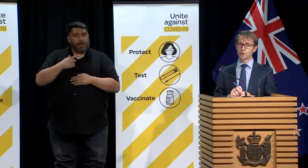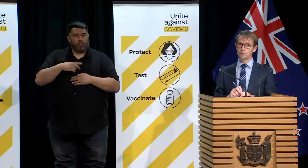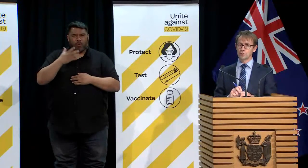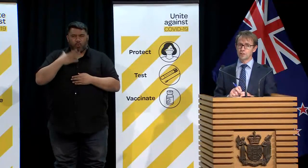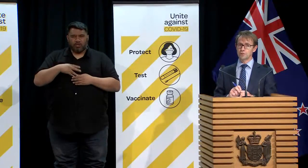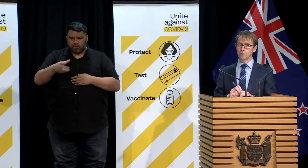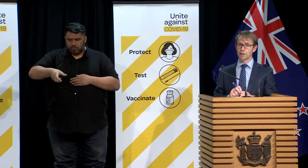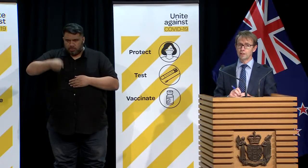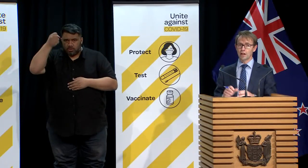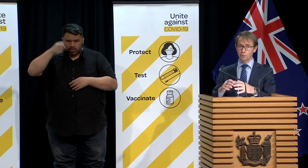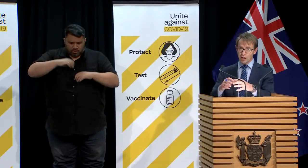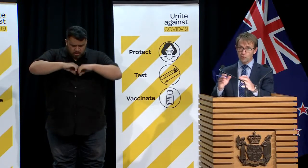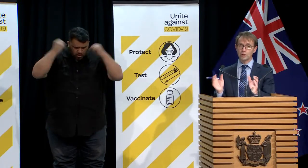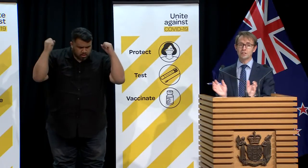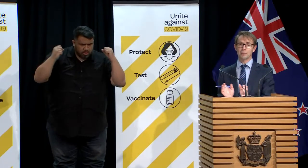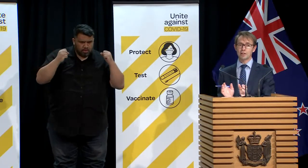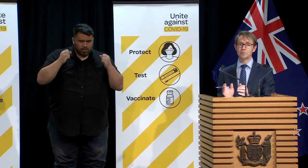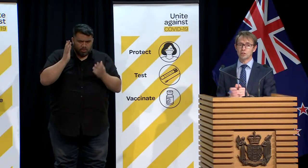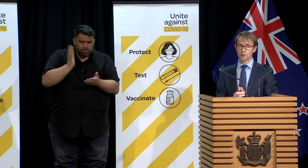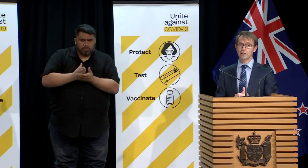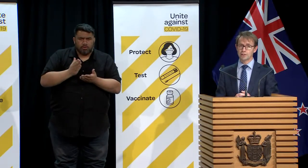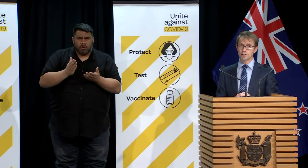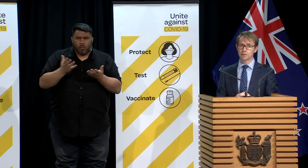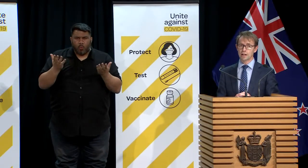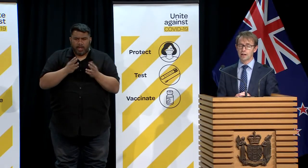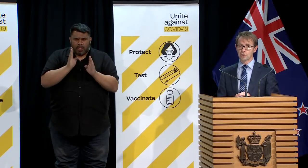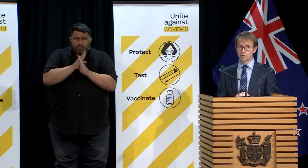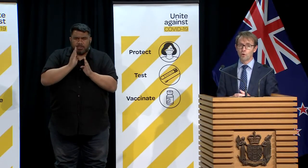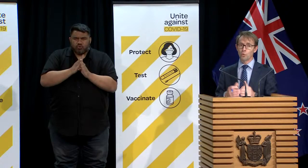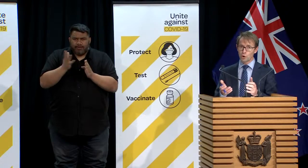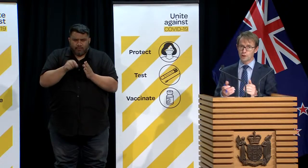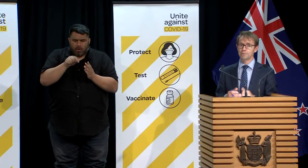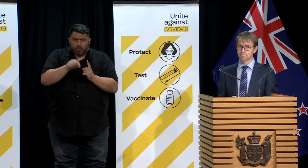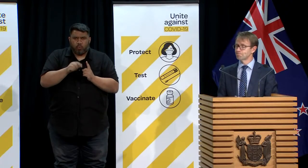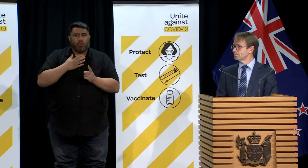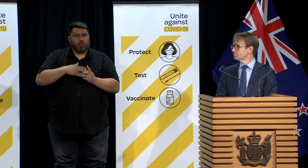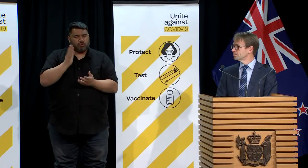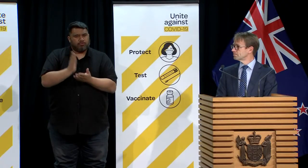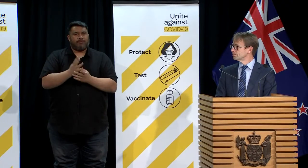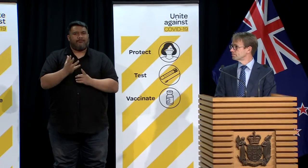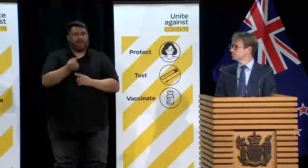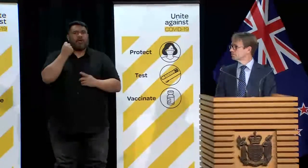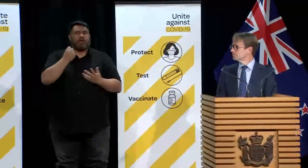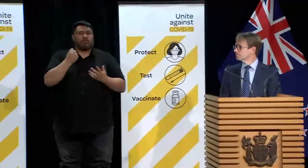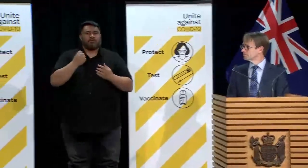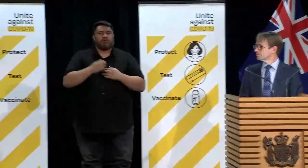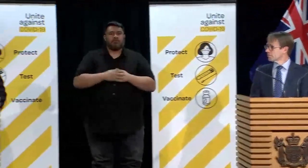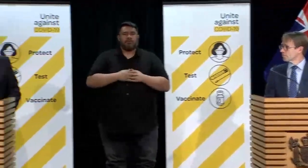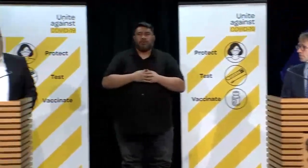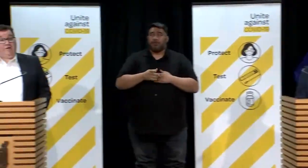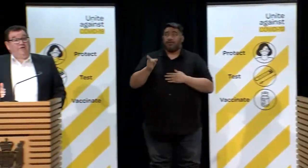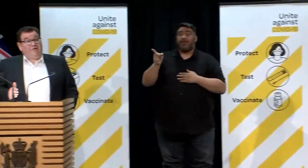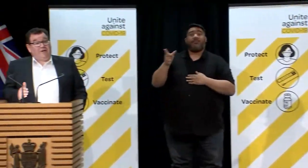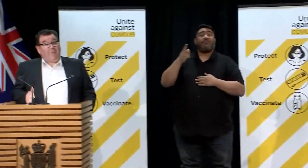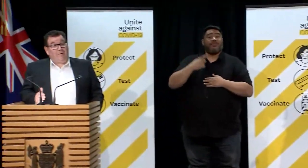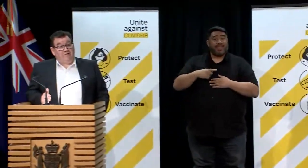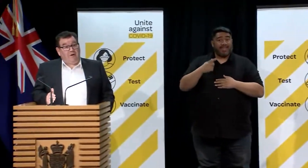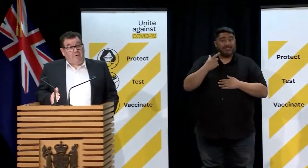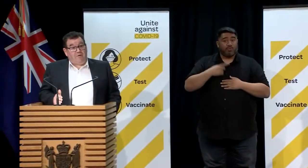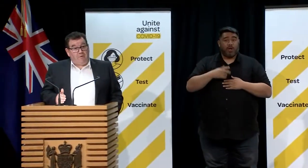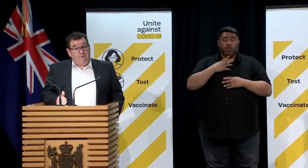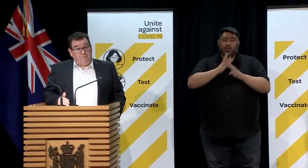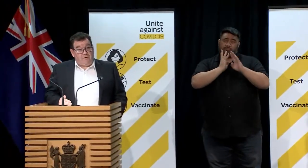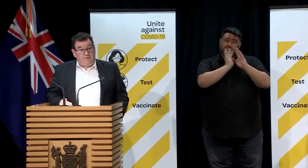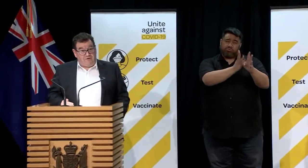any further community spread around where some of these mystery cases live or work. That's exactly why you're seeing higher testing